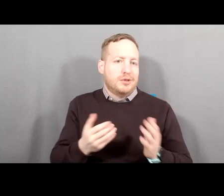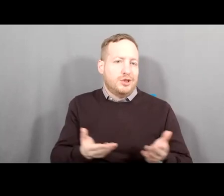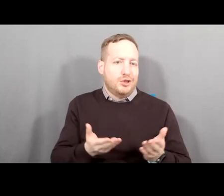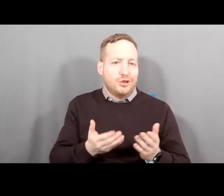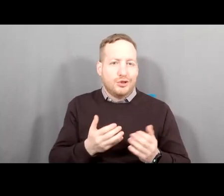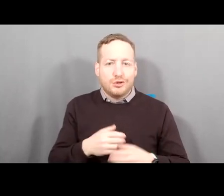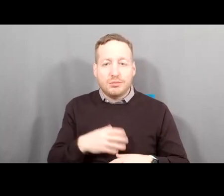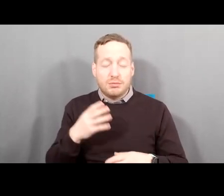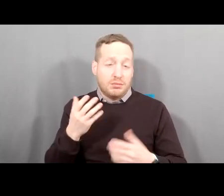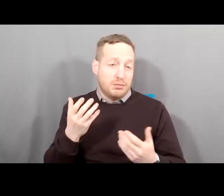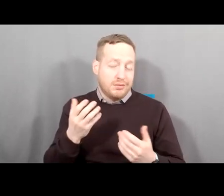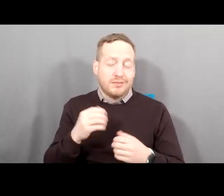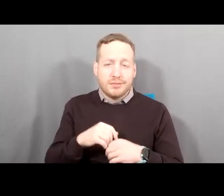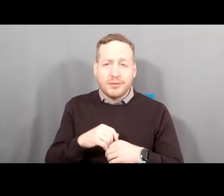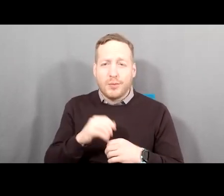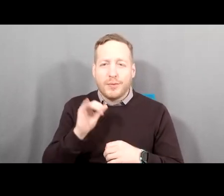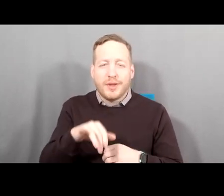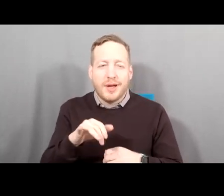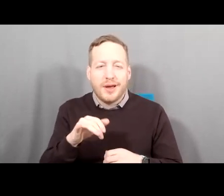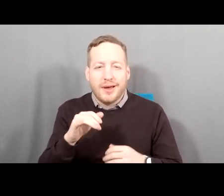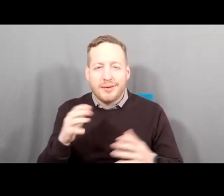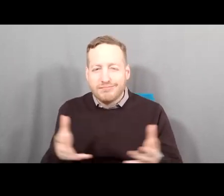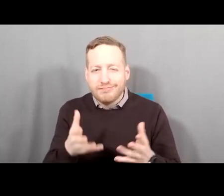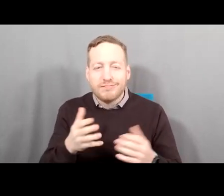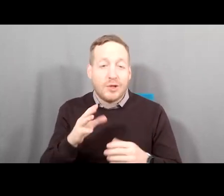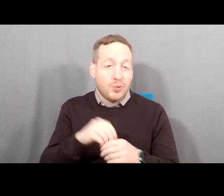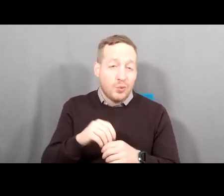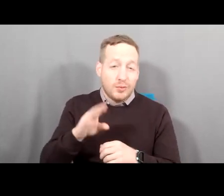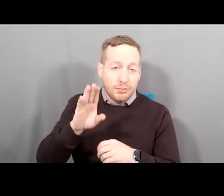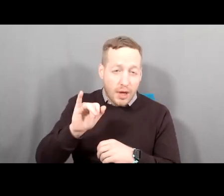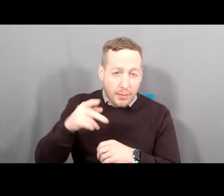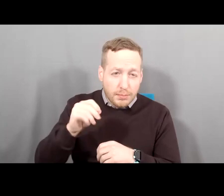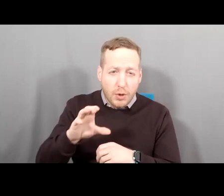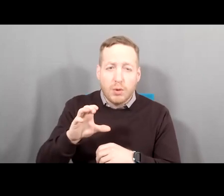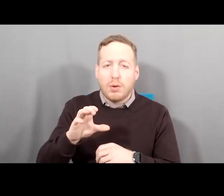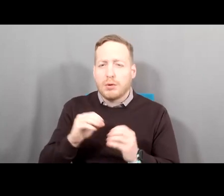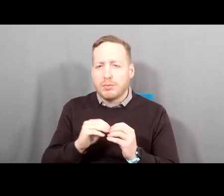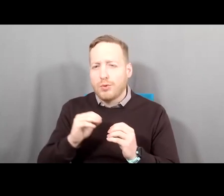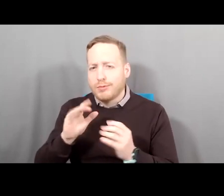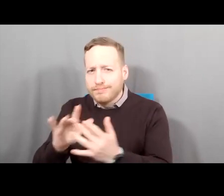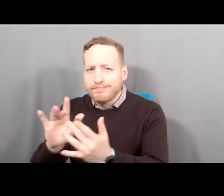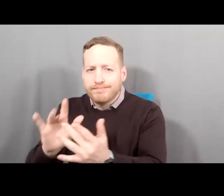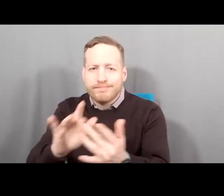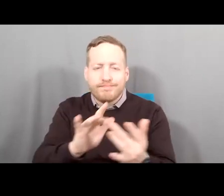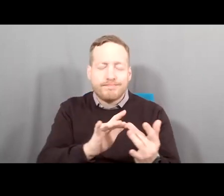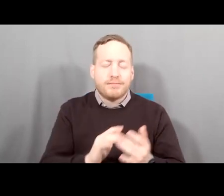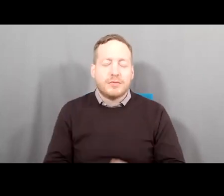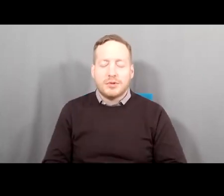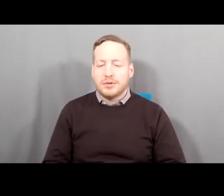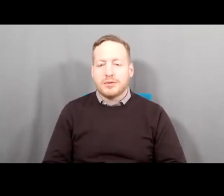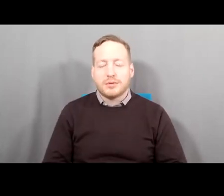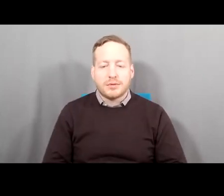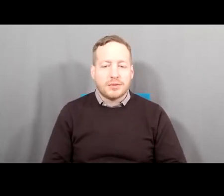group. We want to have a lot of different people represented here on the commission. So we want to include